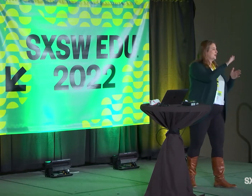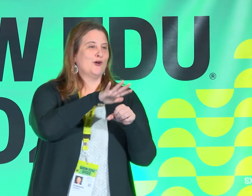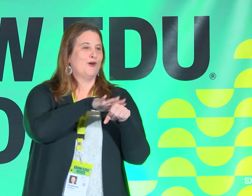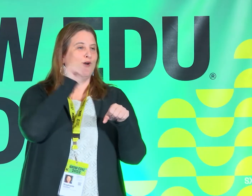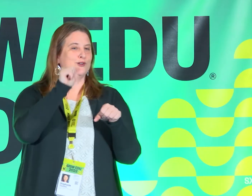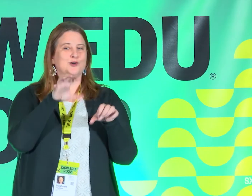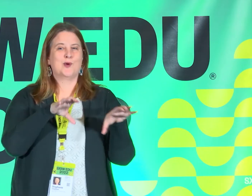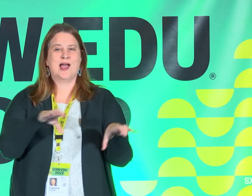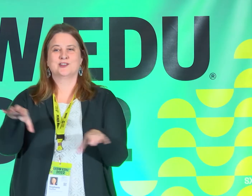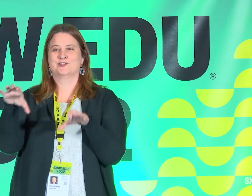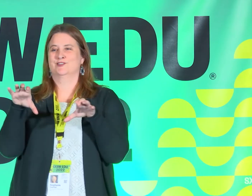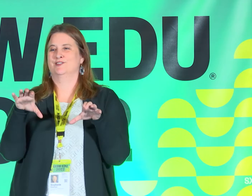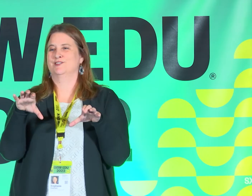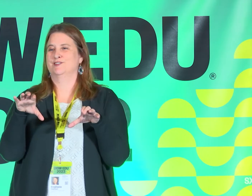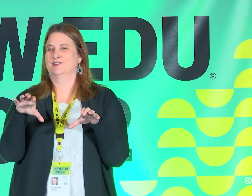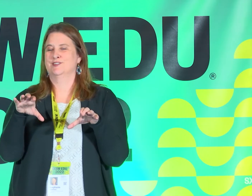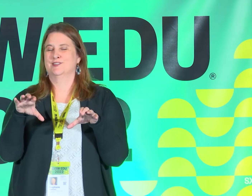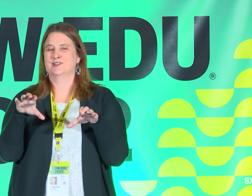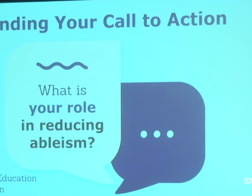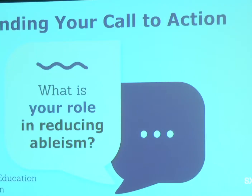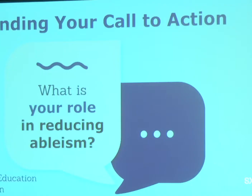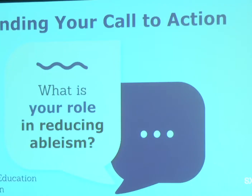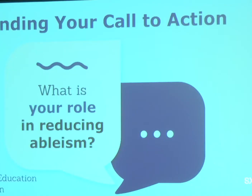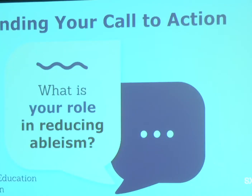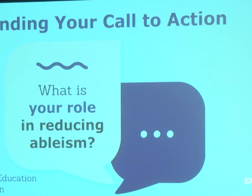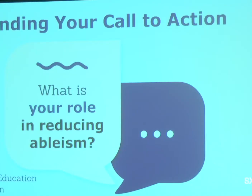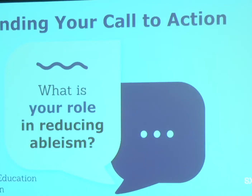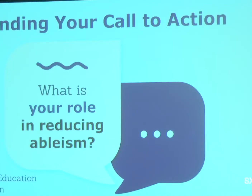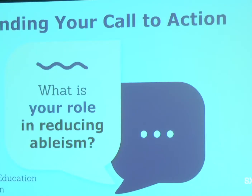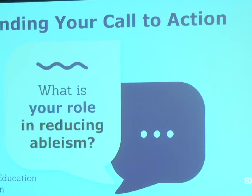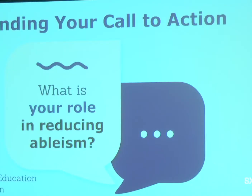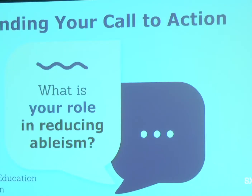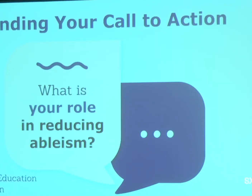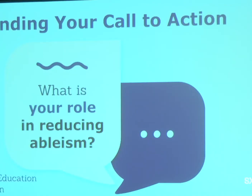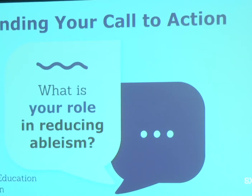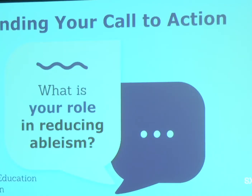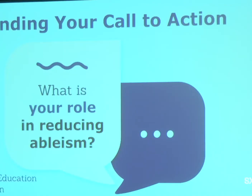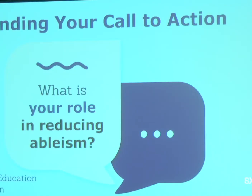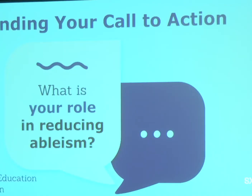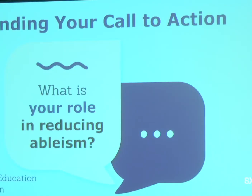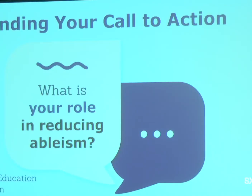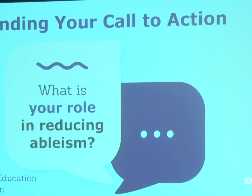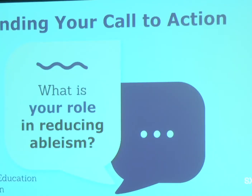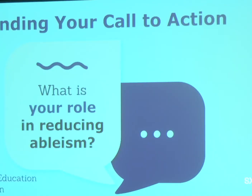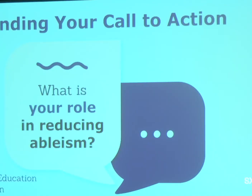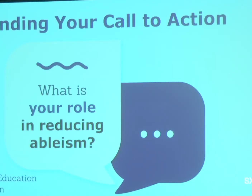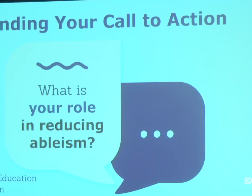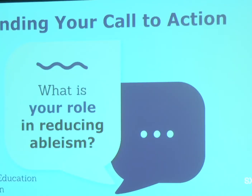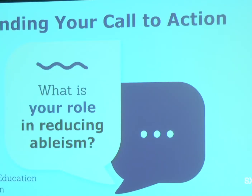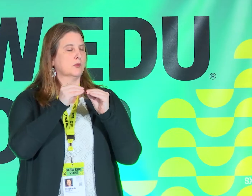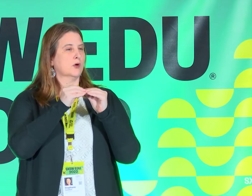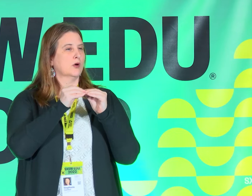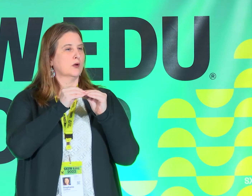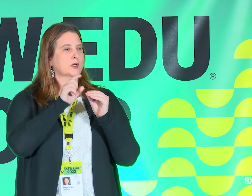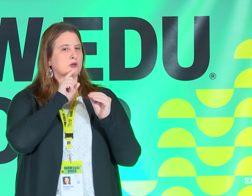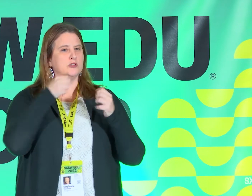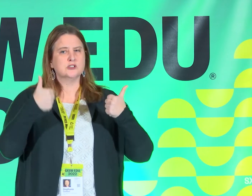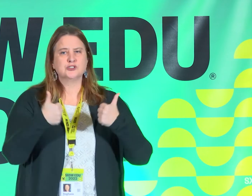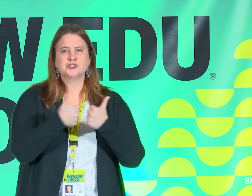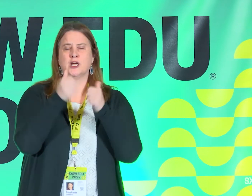And now, finding your call to action as individuals. When I present in other workshops and conferences, I'm able to go far more in depth,